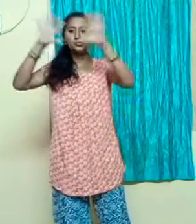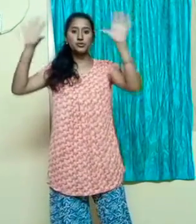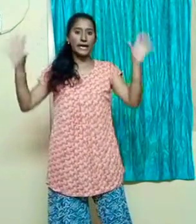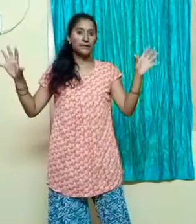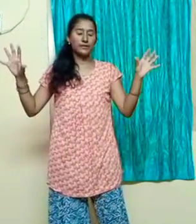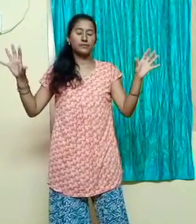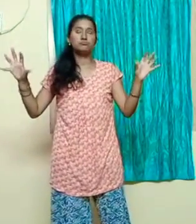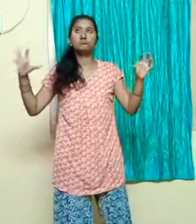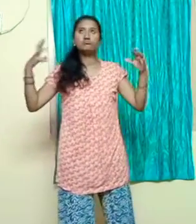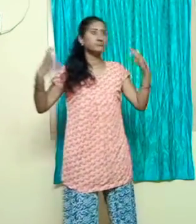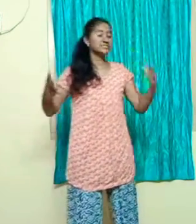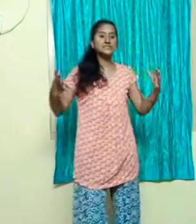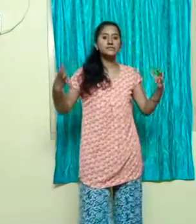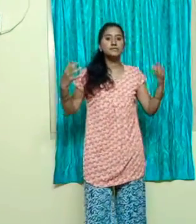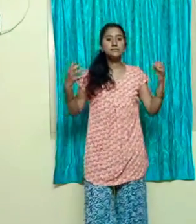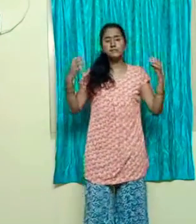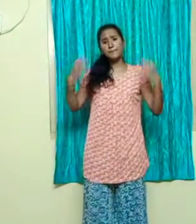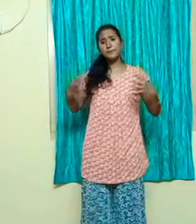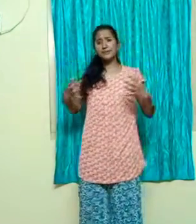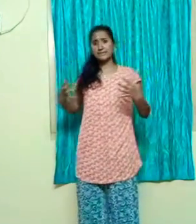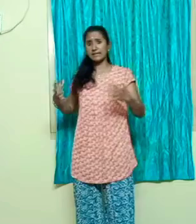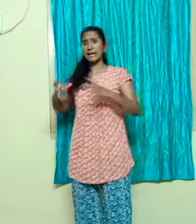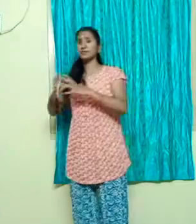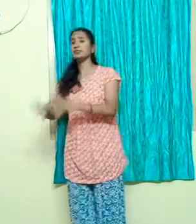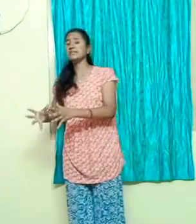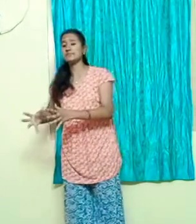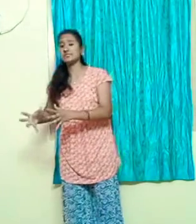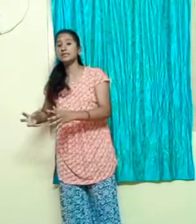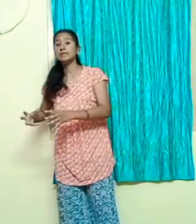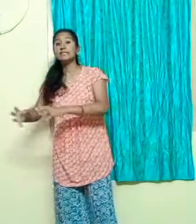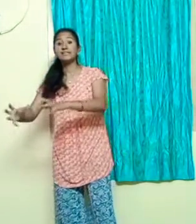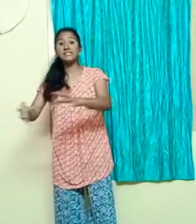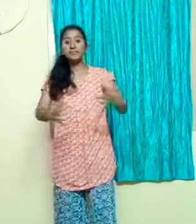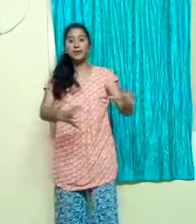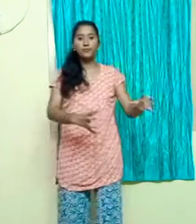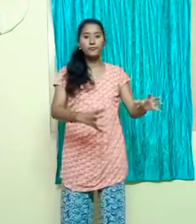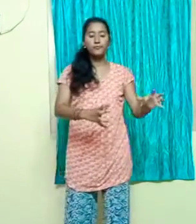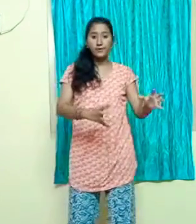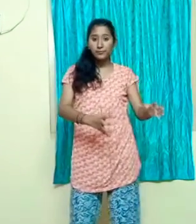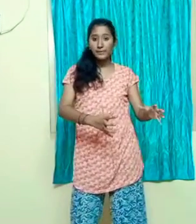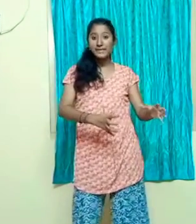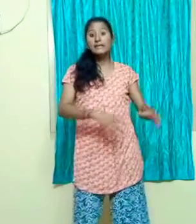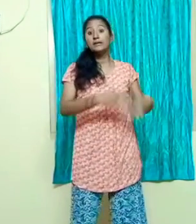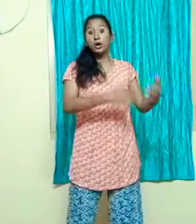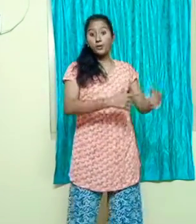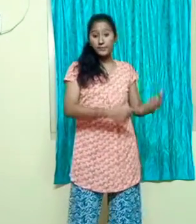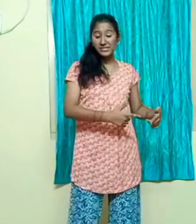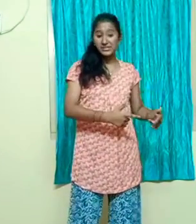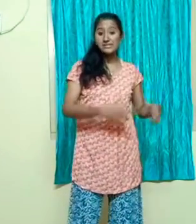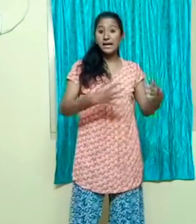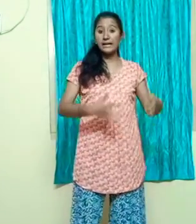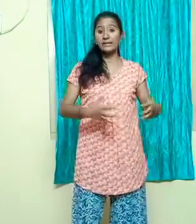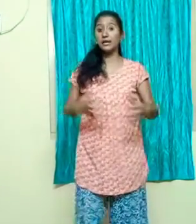to calculate. Since computer is an electronic machine devised for performing operations and